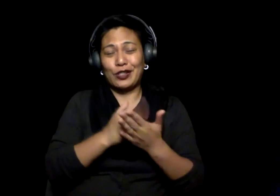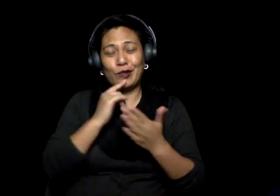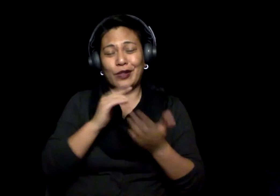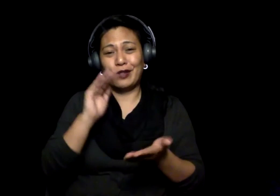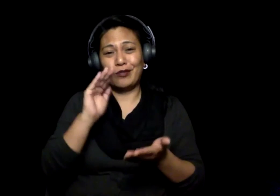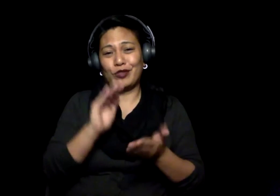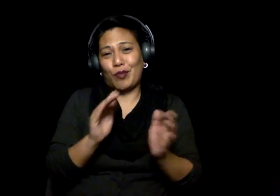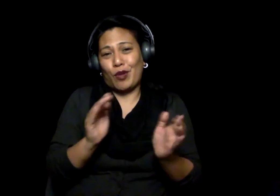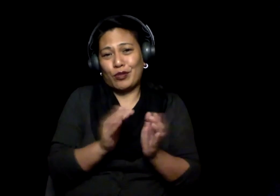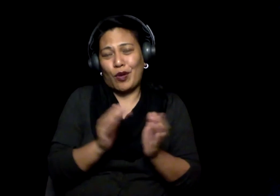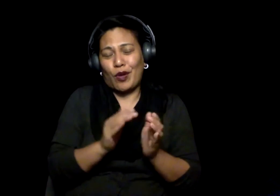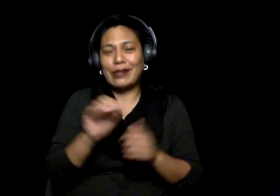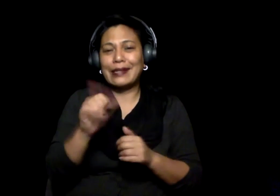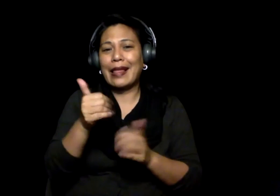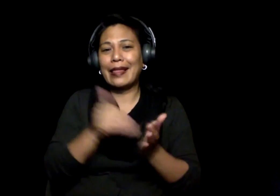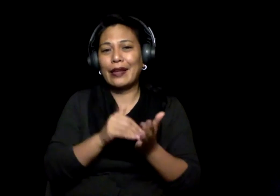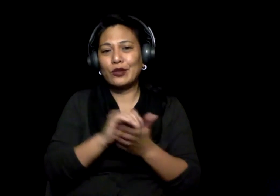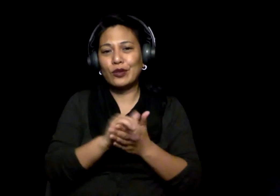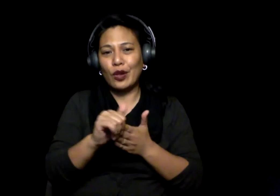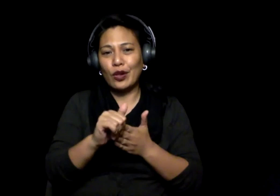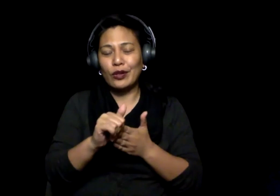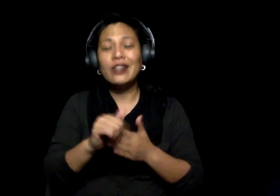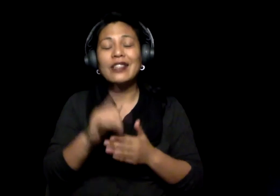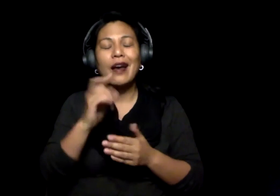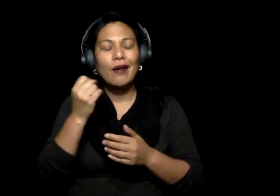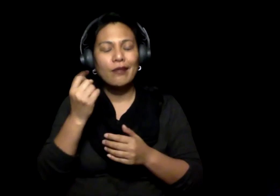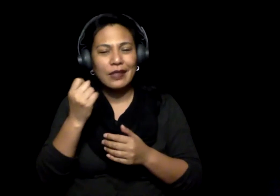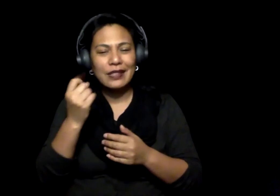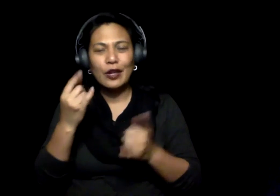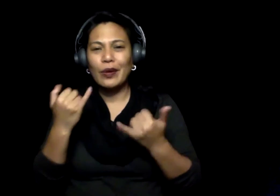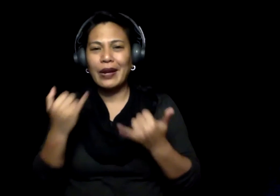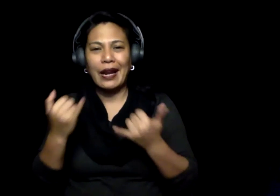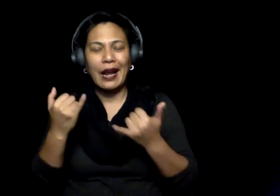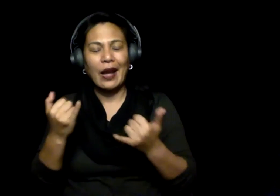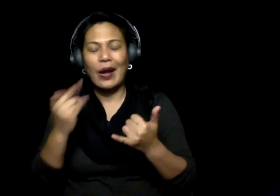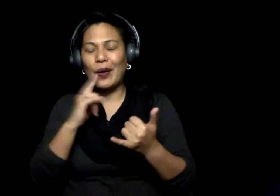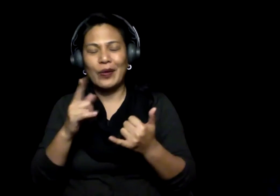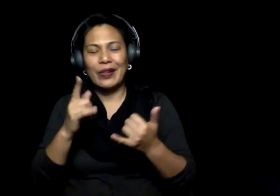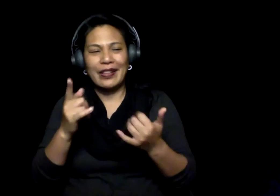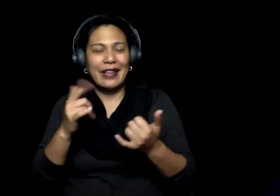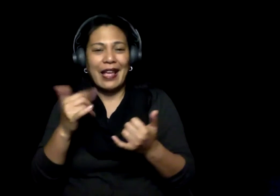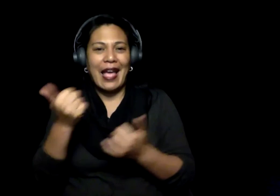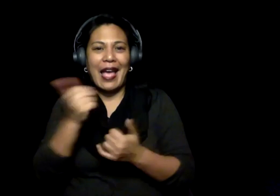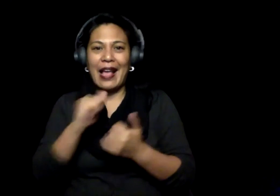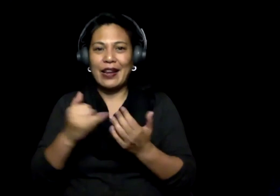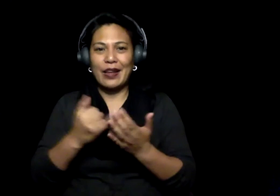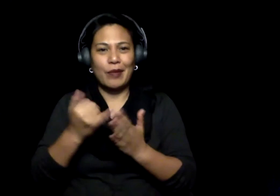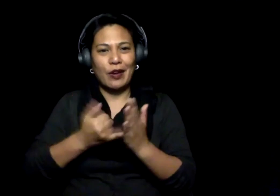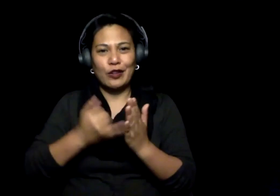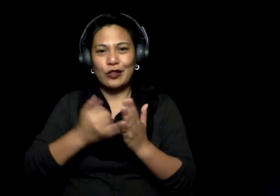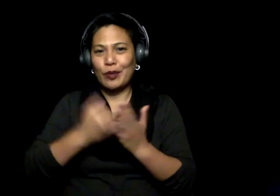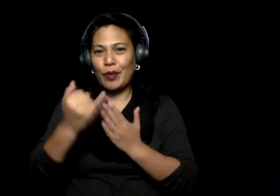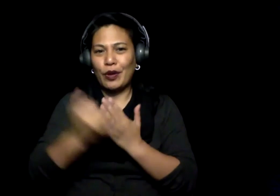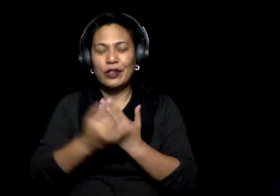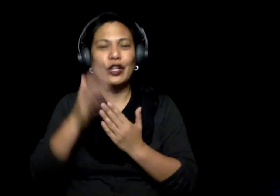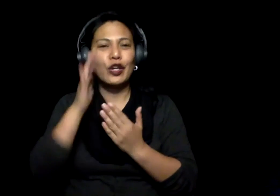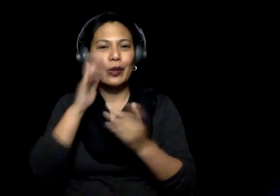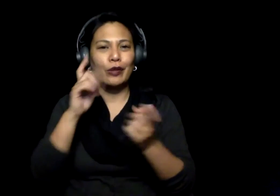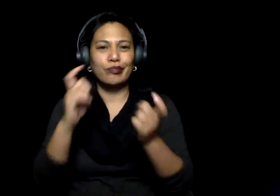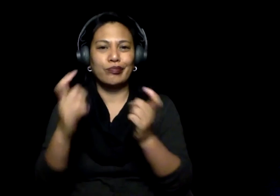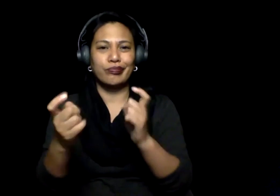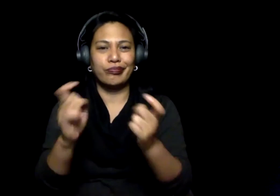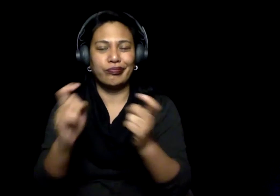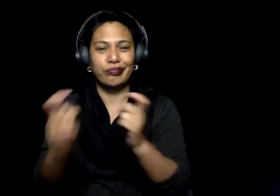We understand that things will change in almost any artistic project. And so it's okay